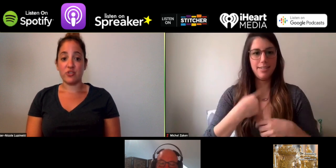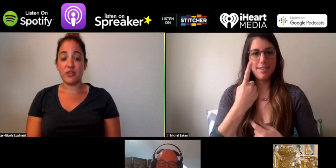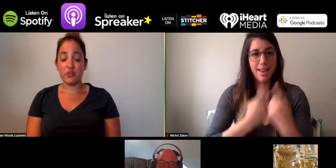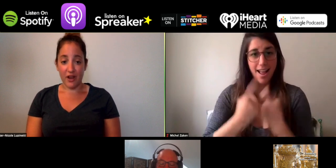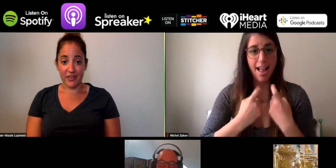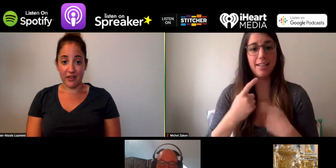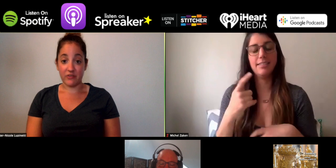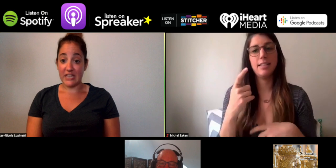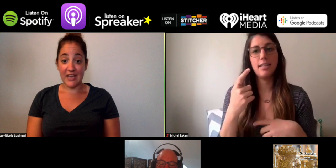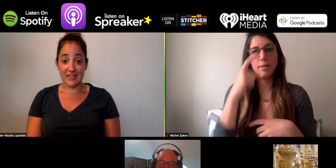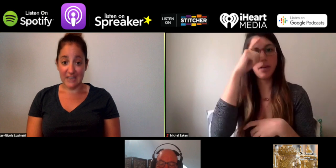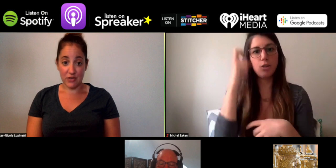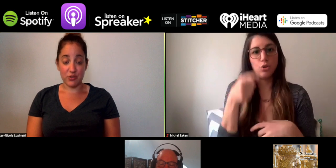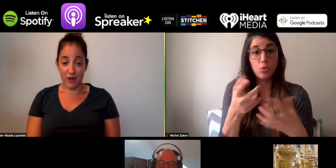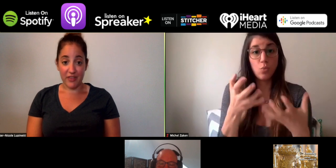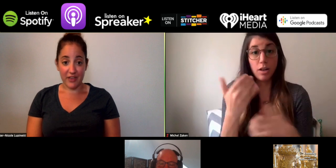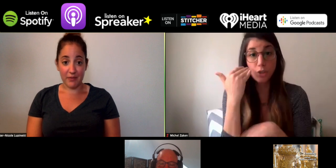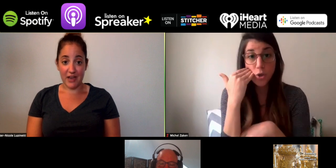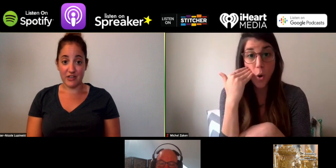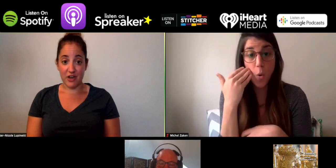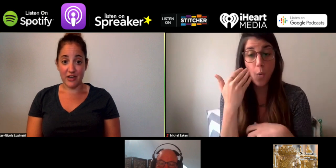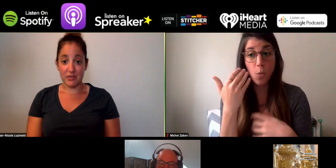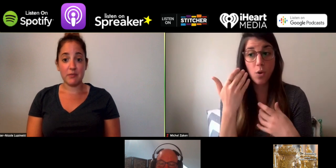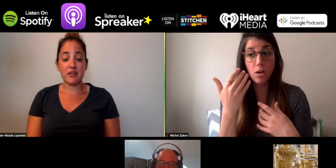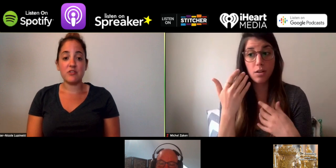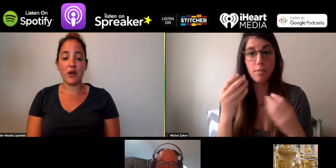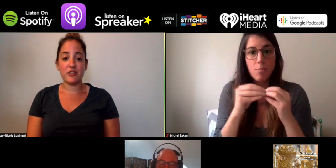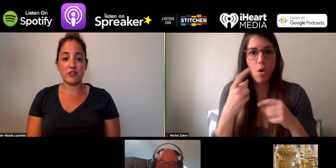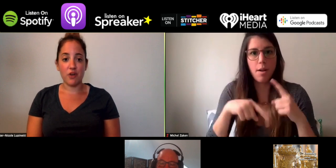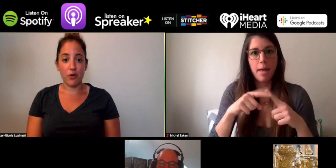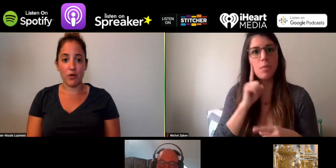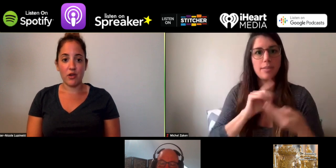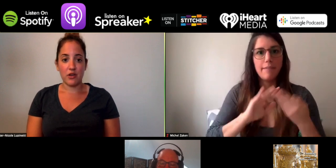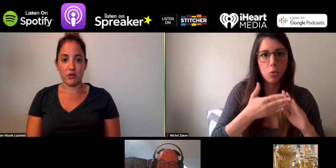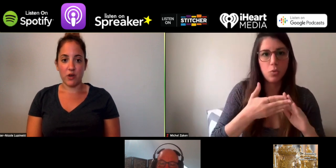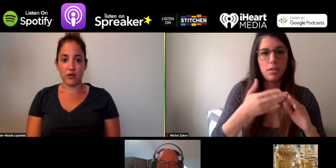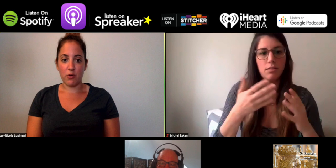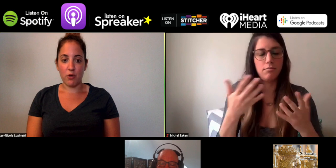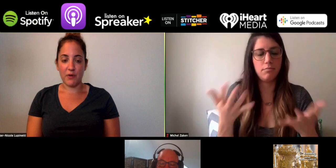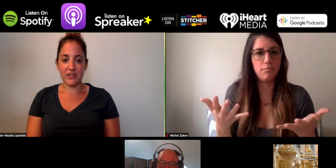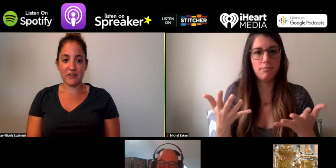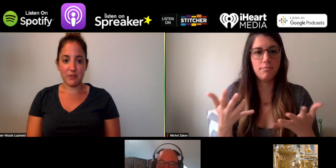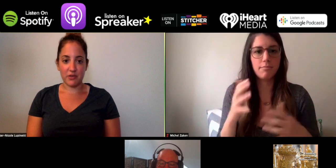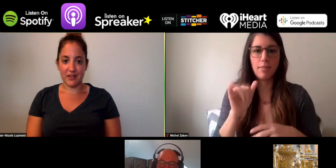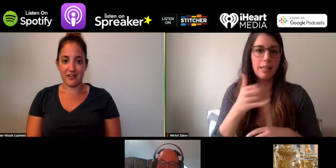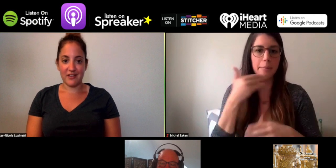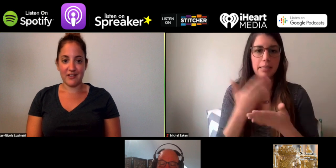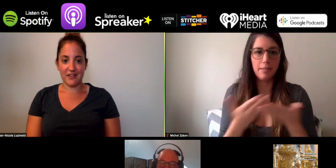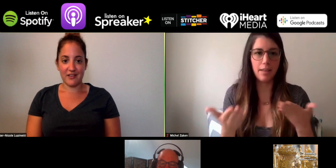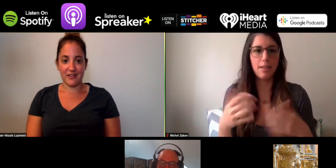and you're doing the right thing. Today, Dan, you did the right thing by talking to me because you wanted to know, you know, you want to know more about the deaf